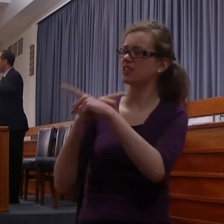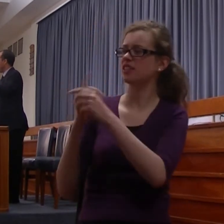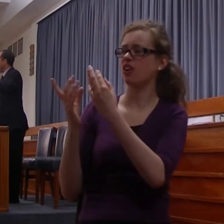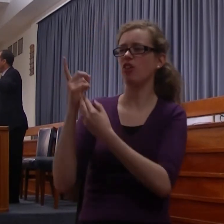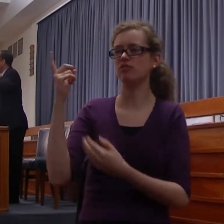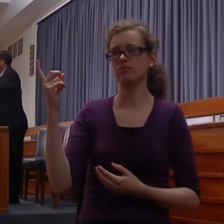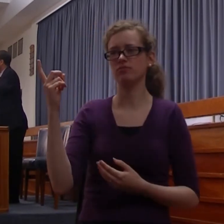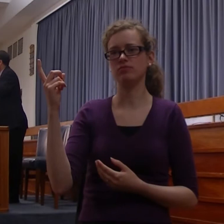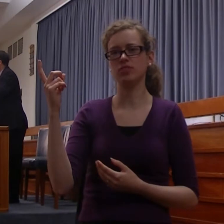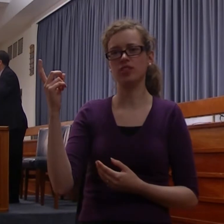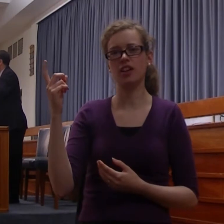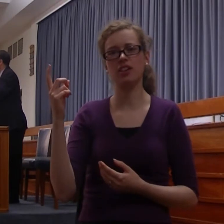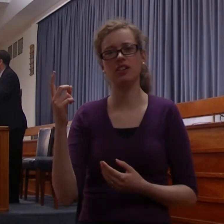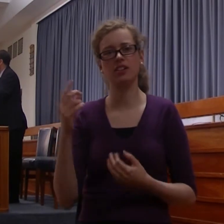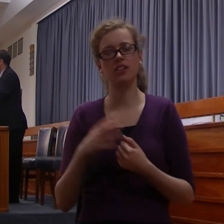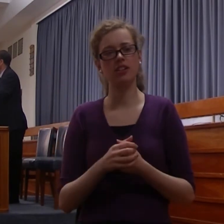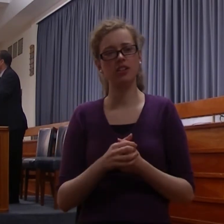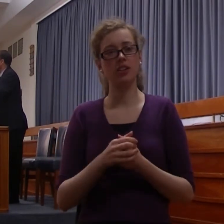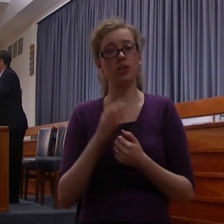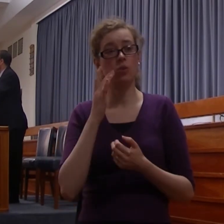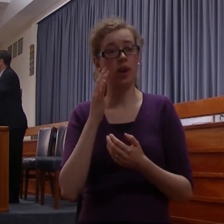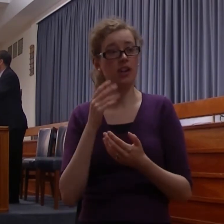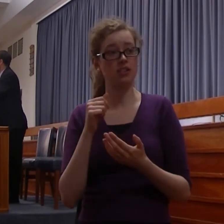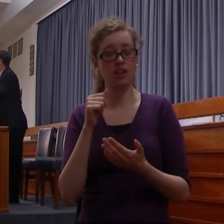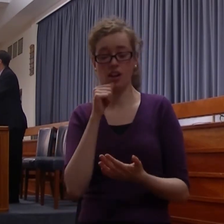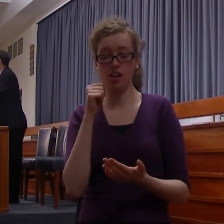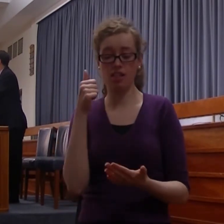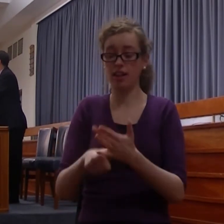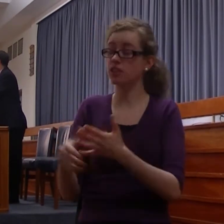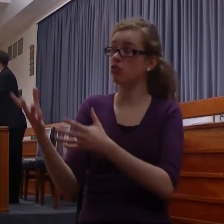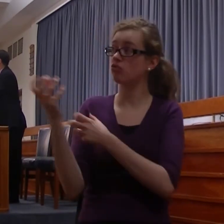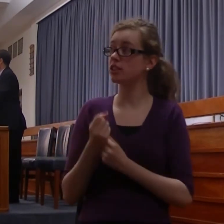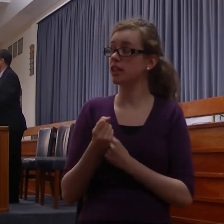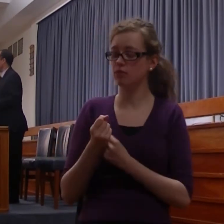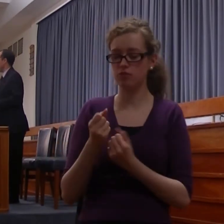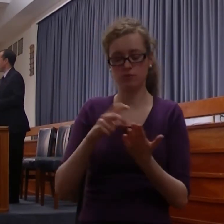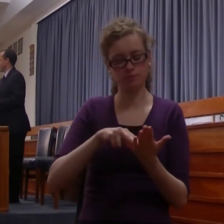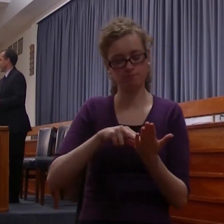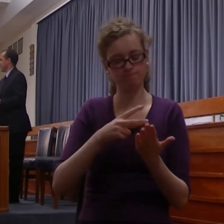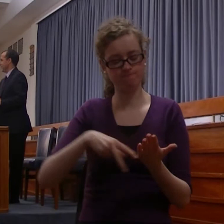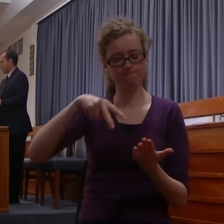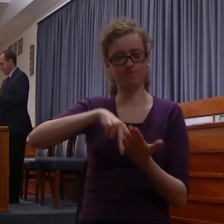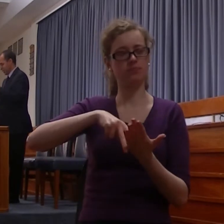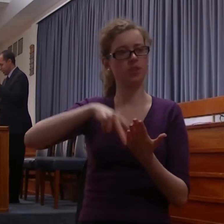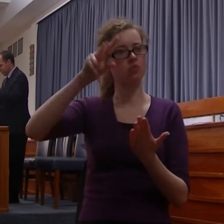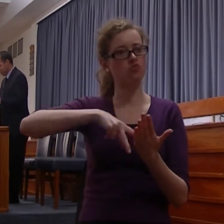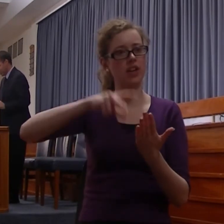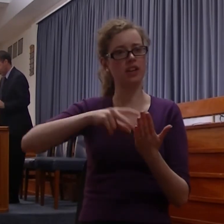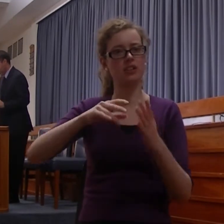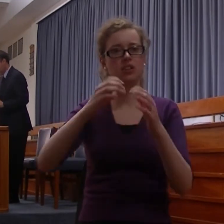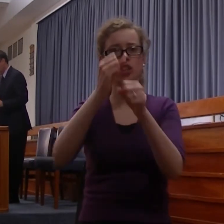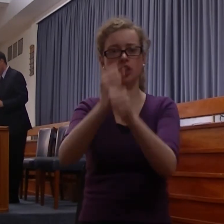the church before God. He speaks on behalf of the church, and when the letter is